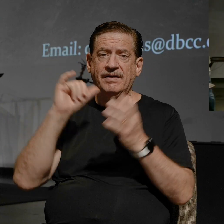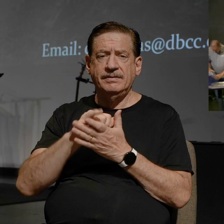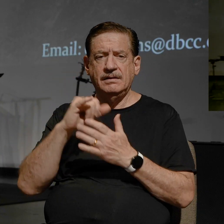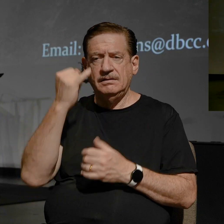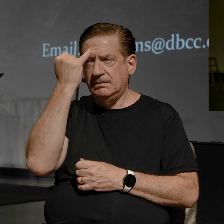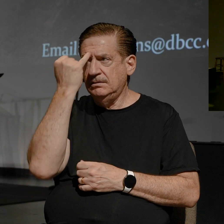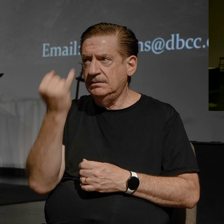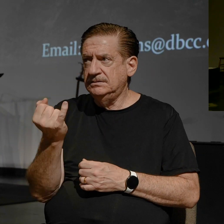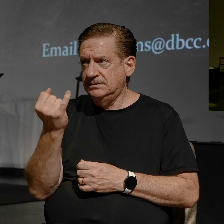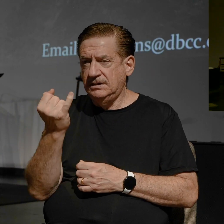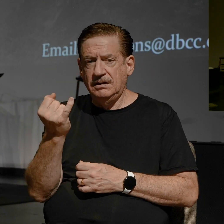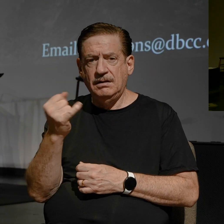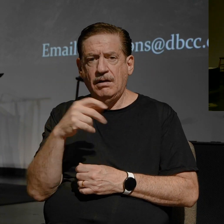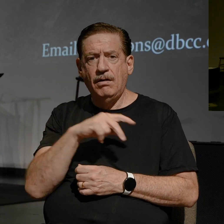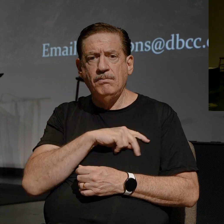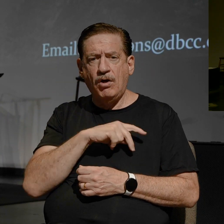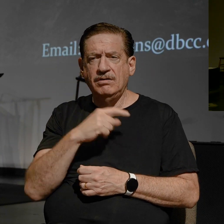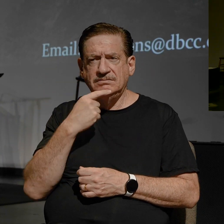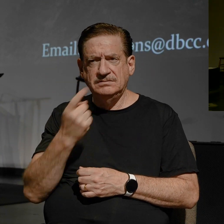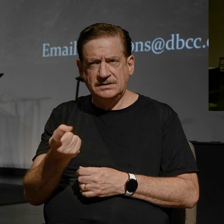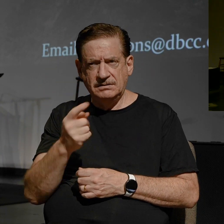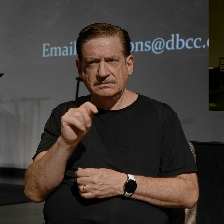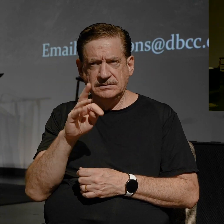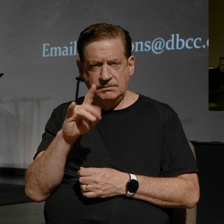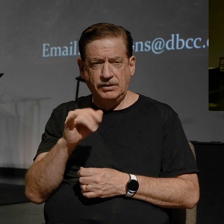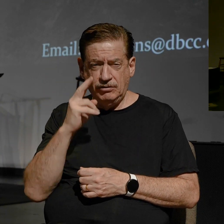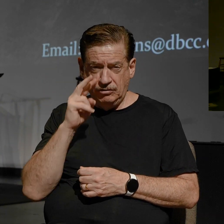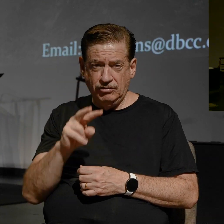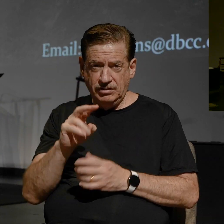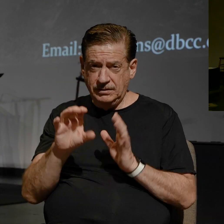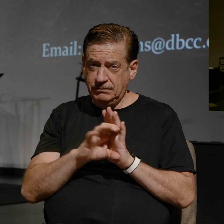idea. Paul is telling Timothy, look, the